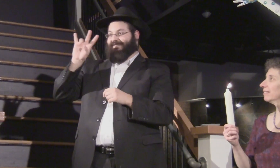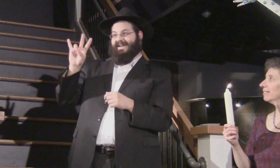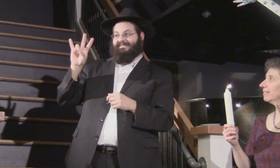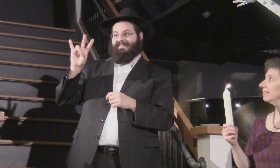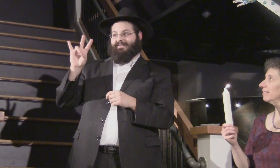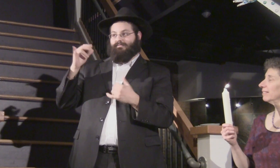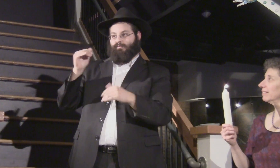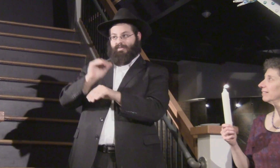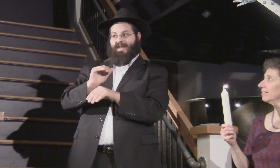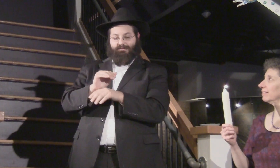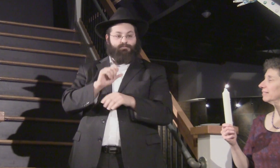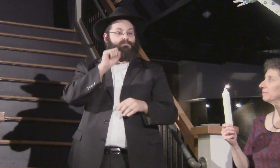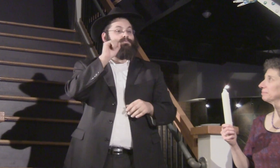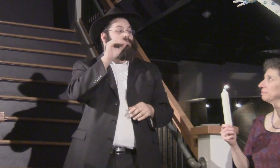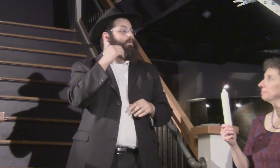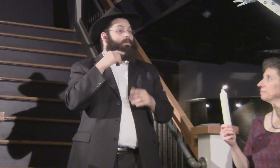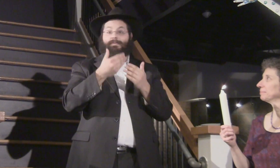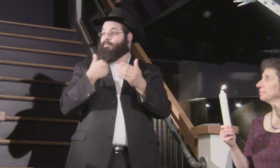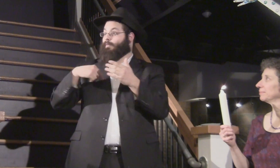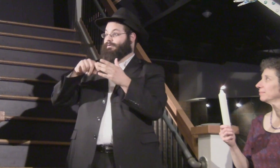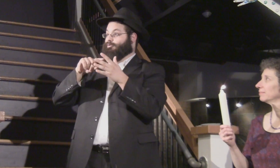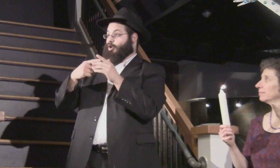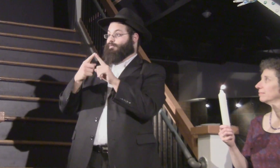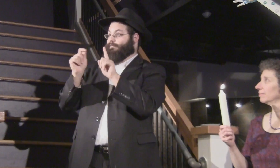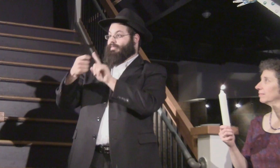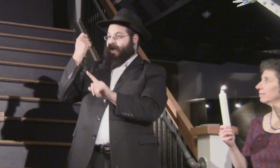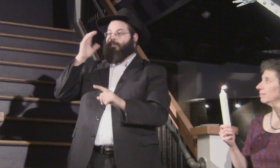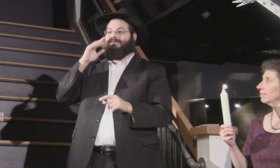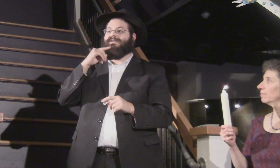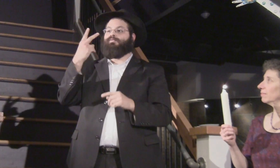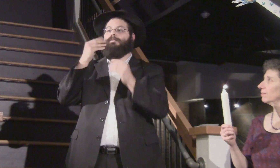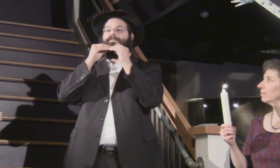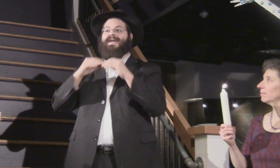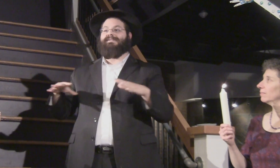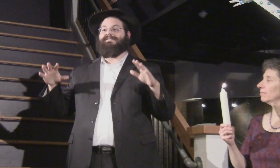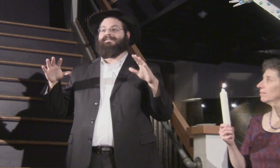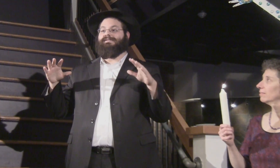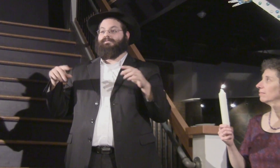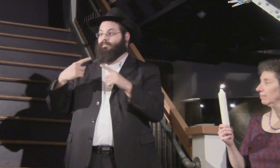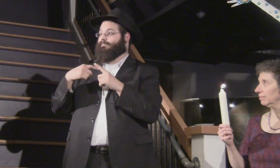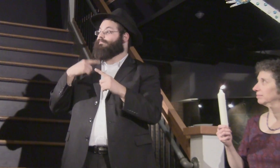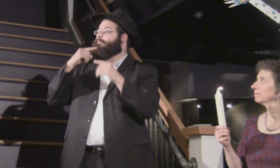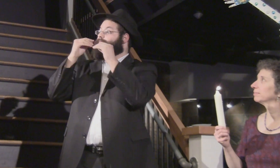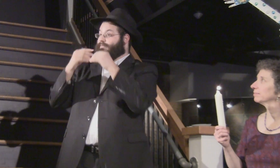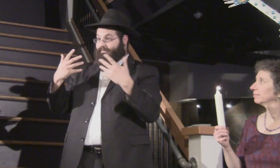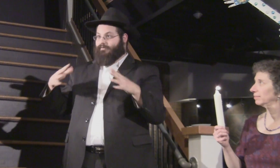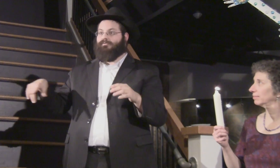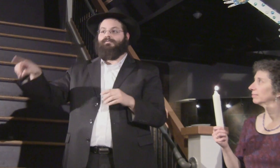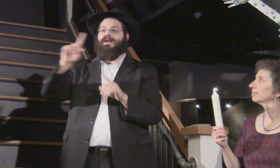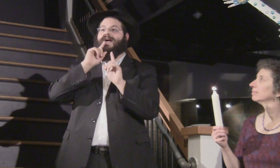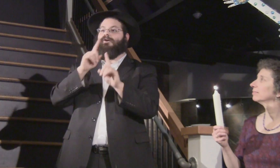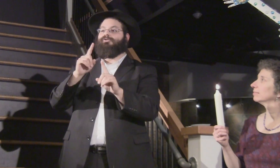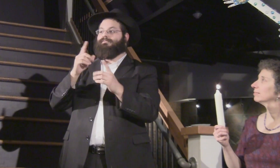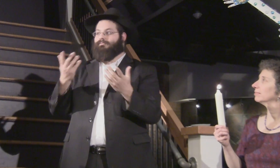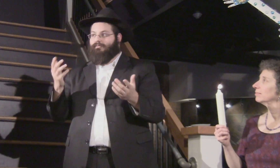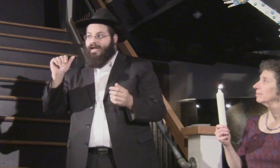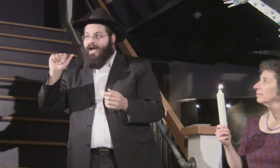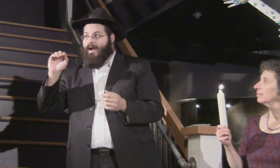flame tonight, right? Because tonight is the 7th night. So before we start to light, we want to say the blessing. So